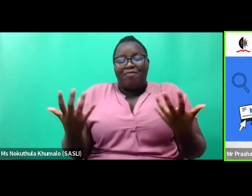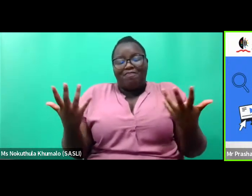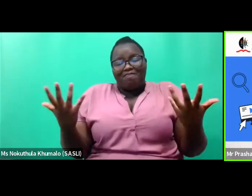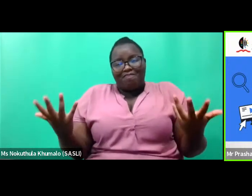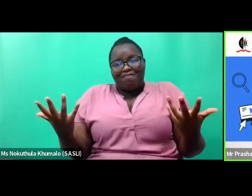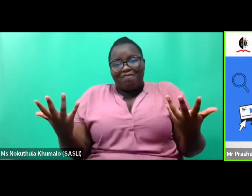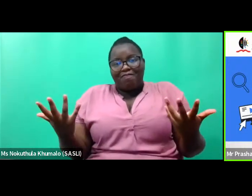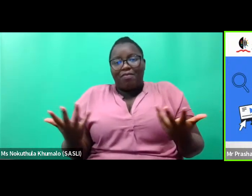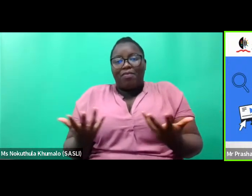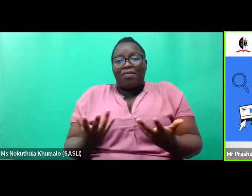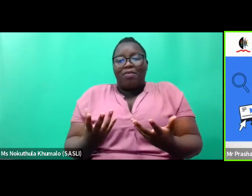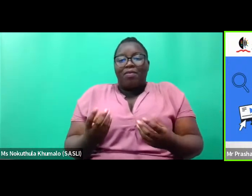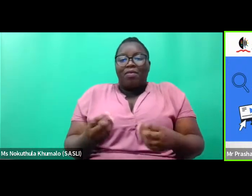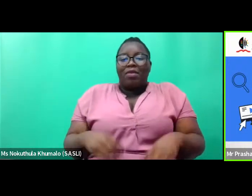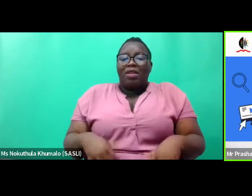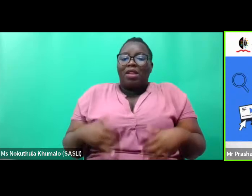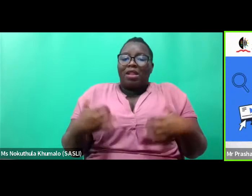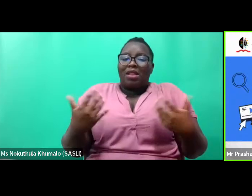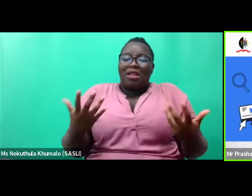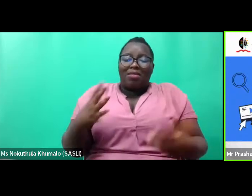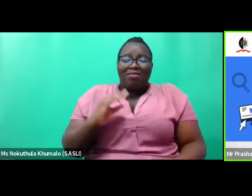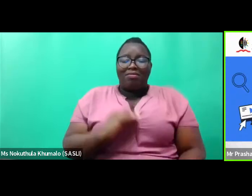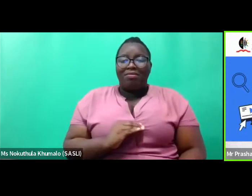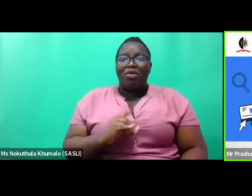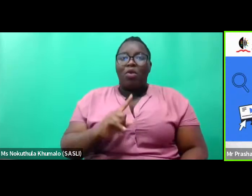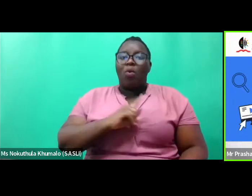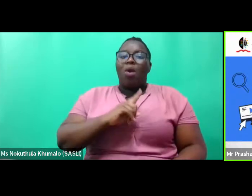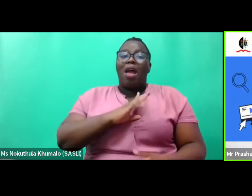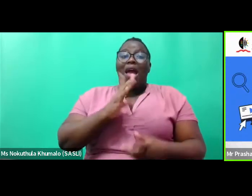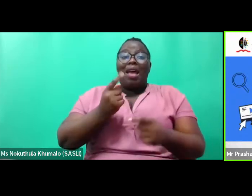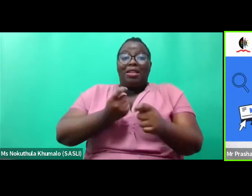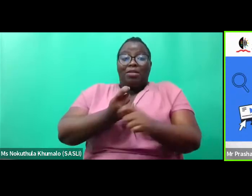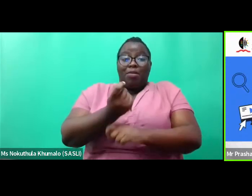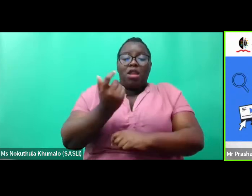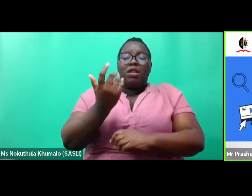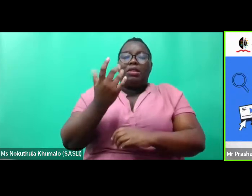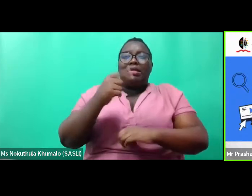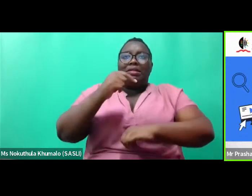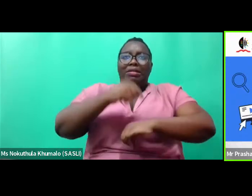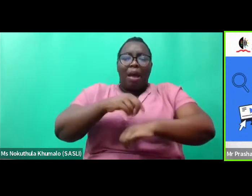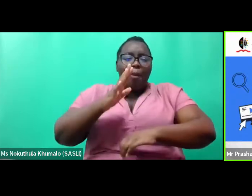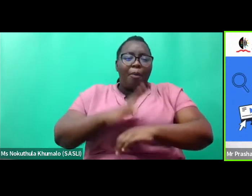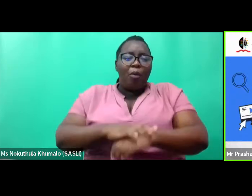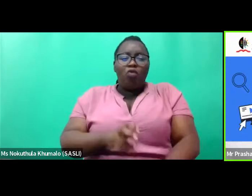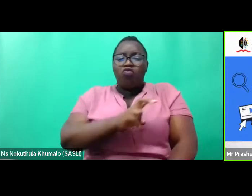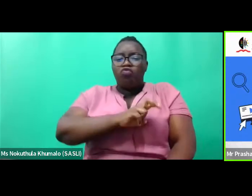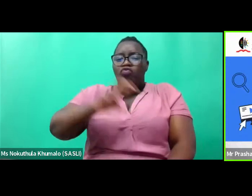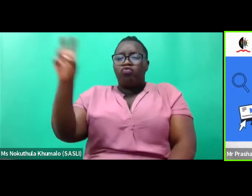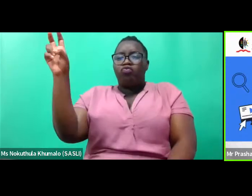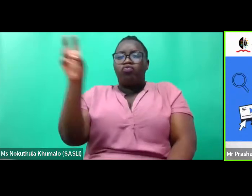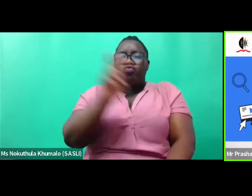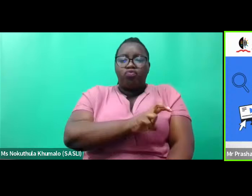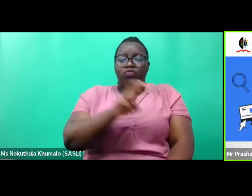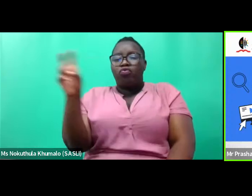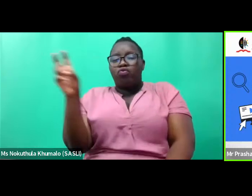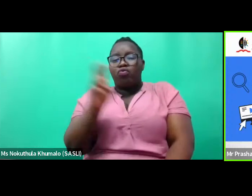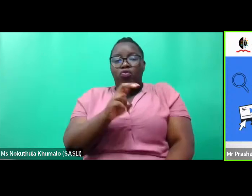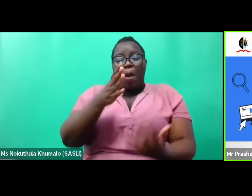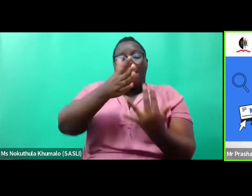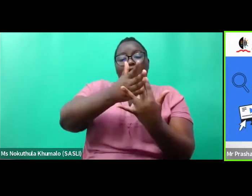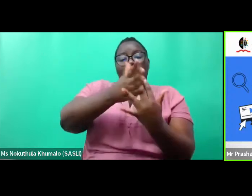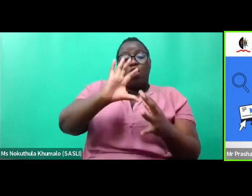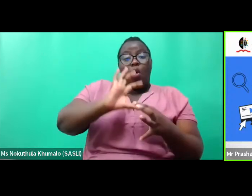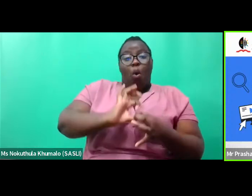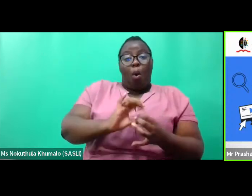caused my grades to go down because I spent more time traveling between home and the university than having the